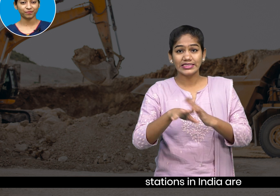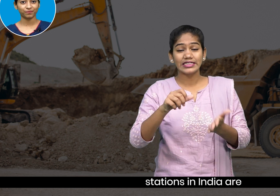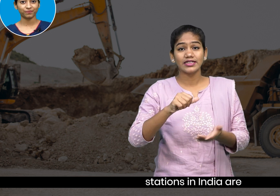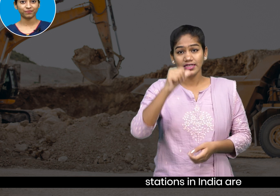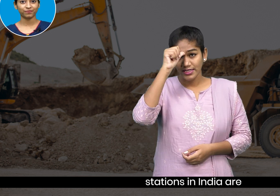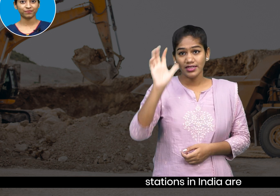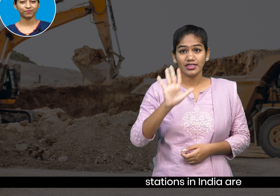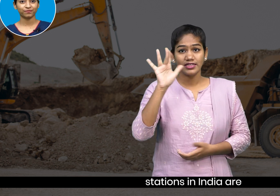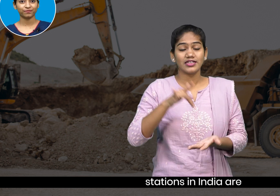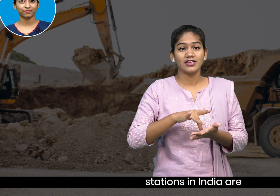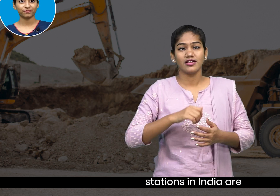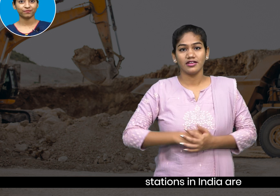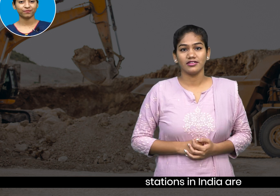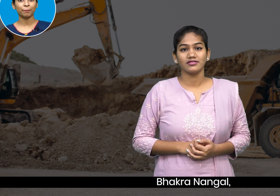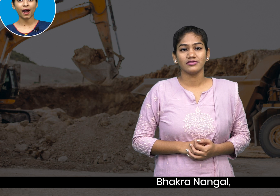are